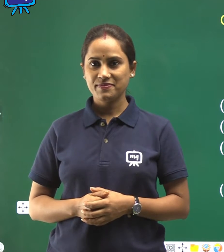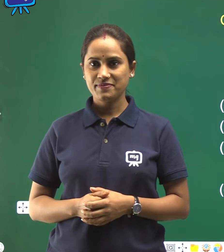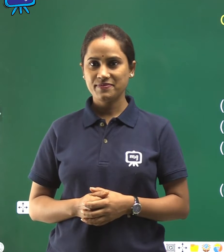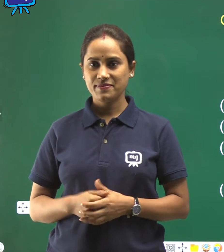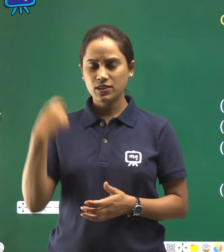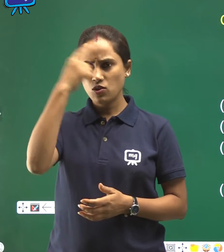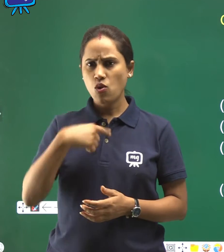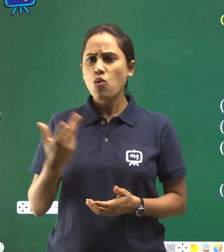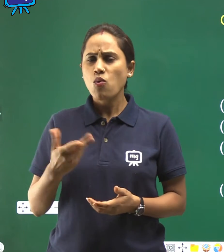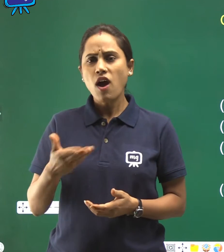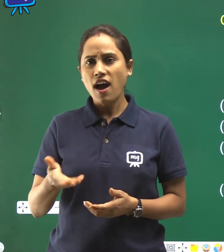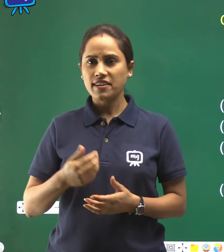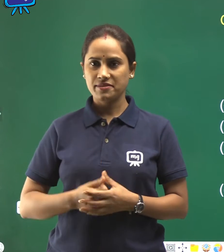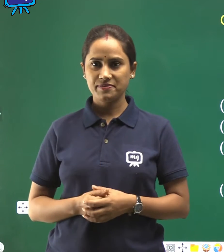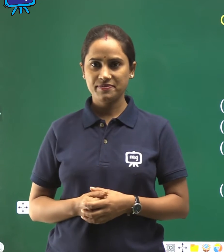Who are